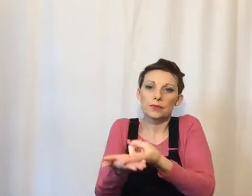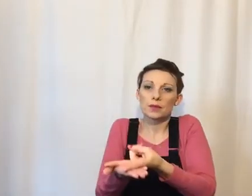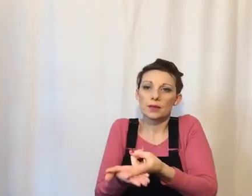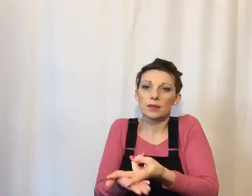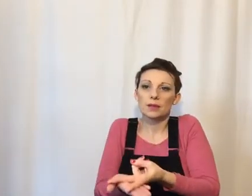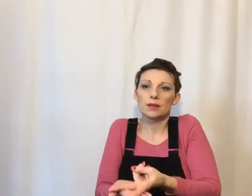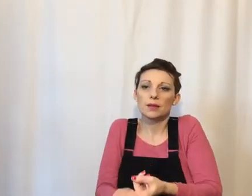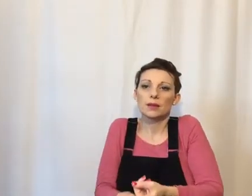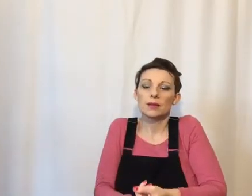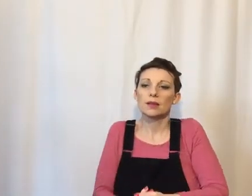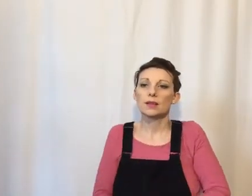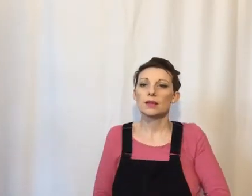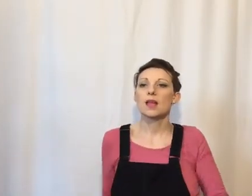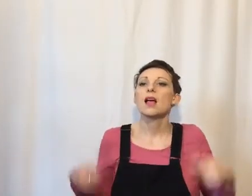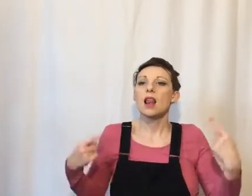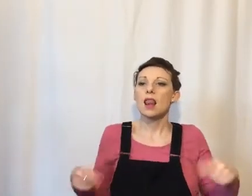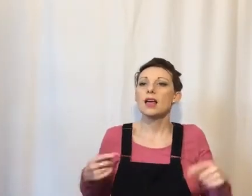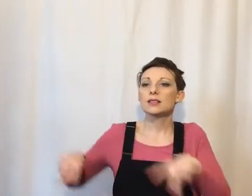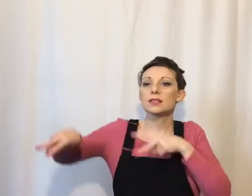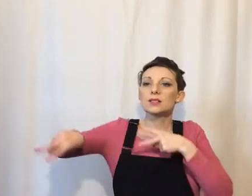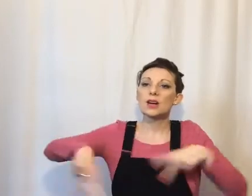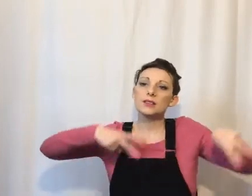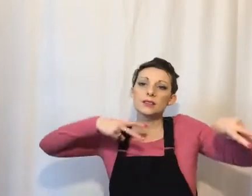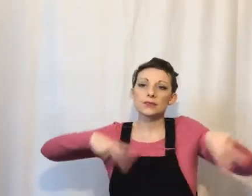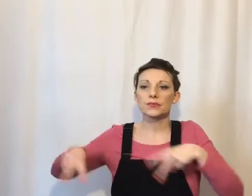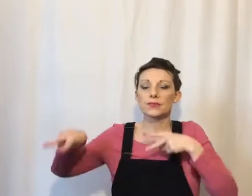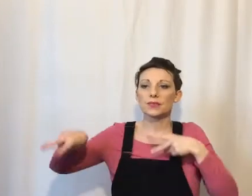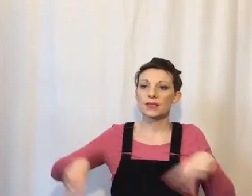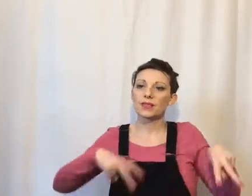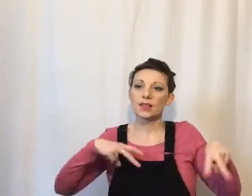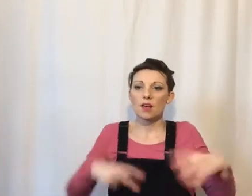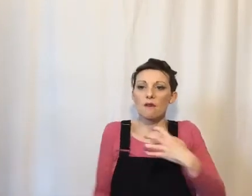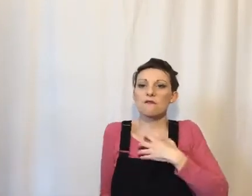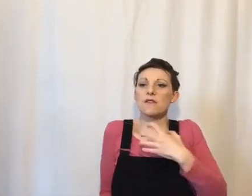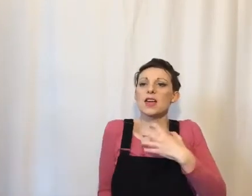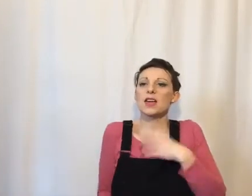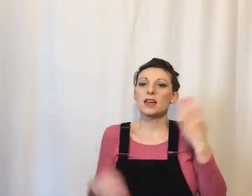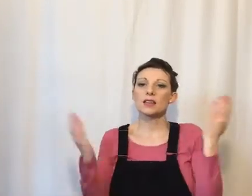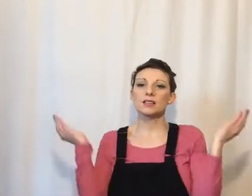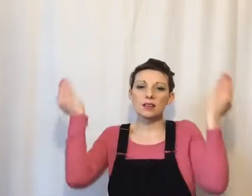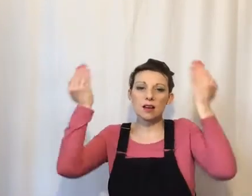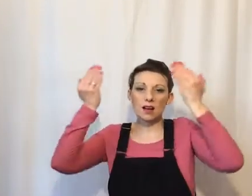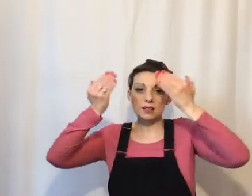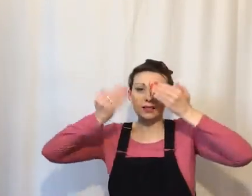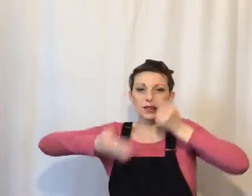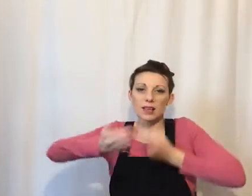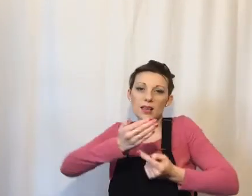Let's dance. beer tonight is